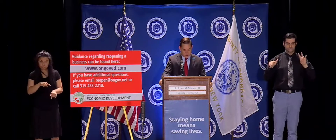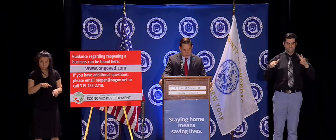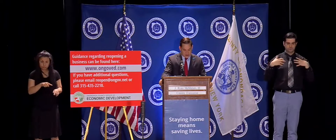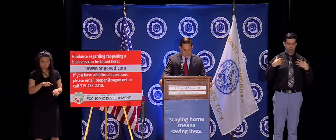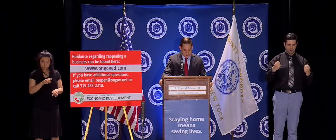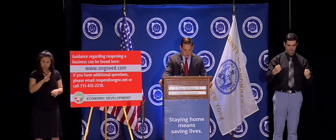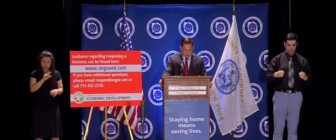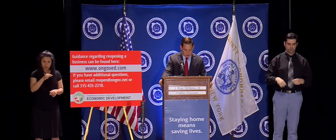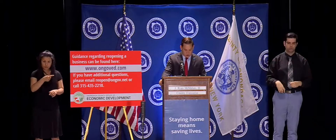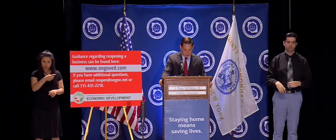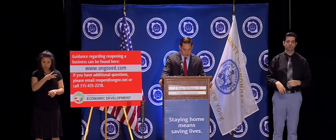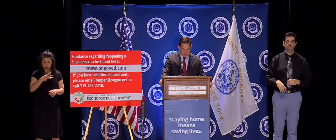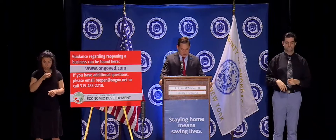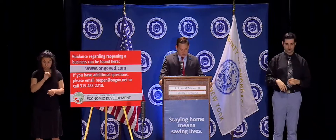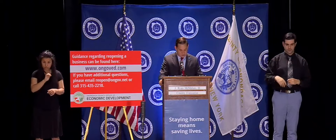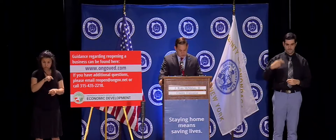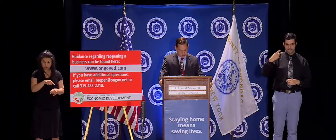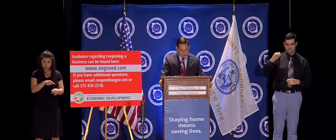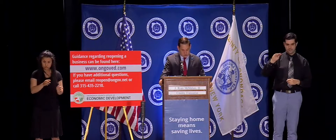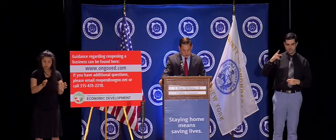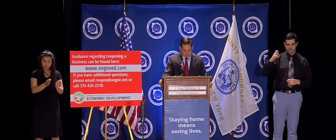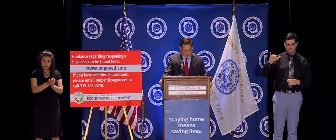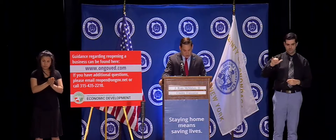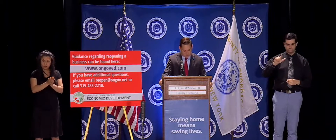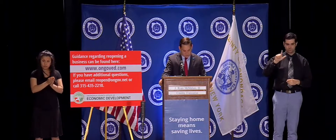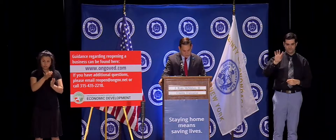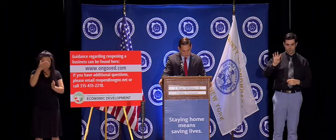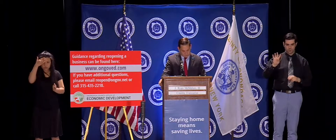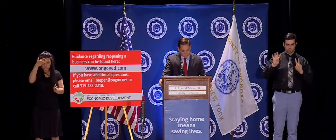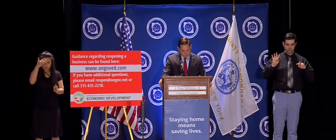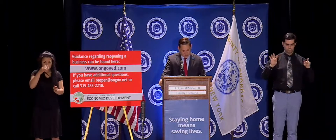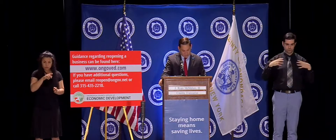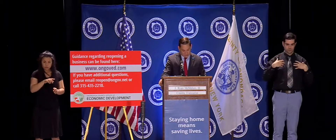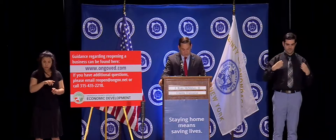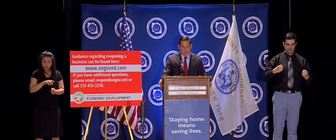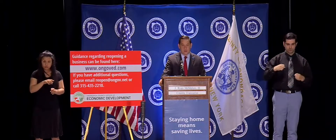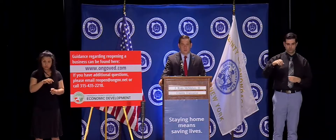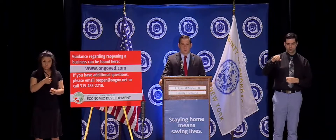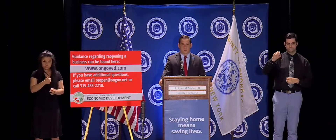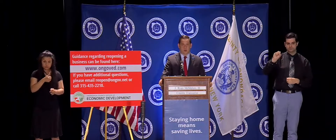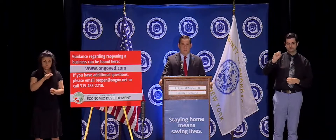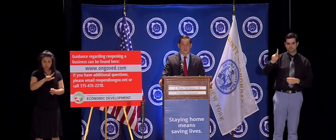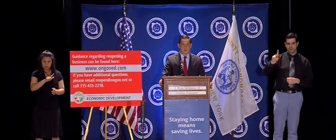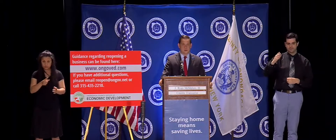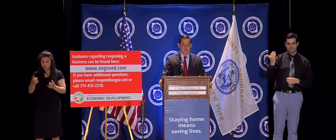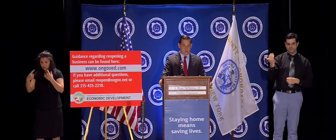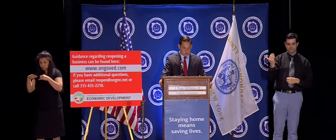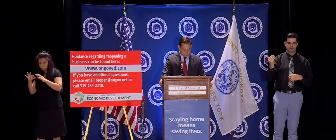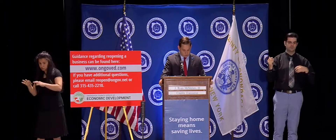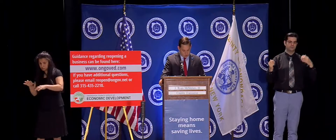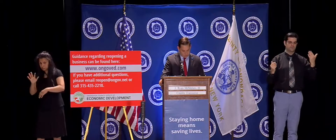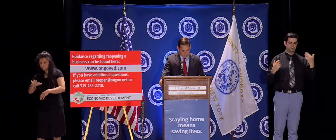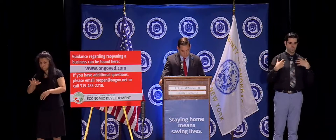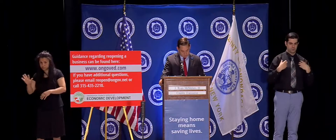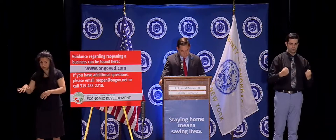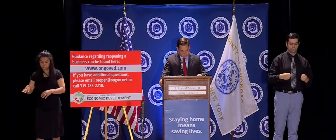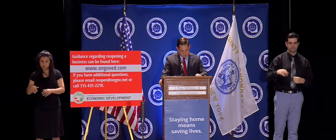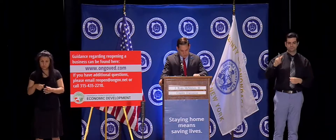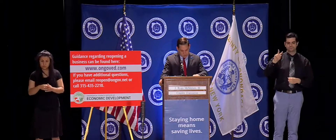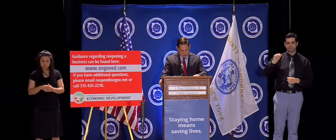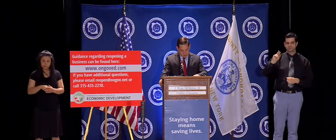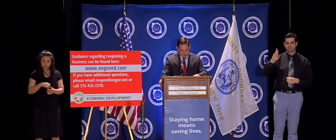recoveries. Lysander, 33 cases, 27 recoveries. Pompey, 24 cases and 22